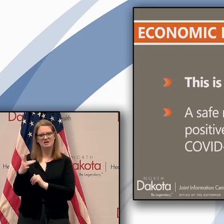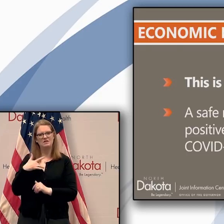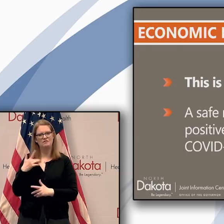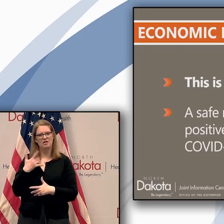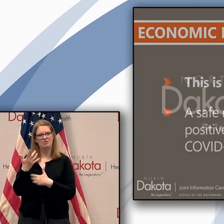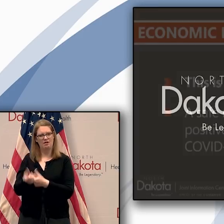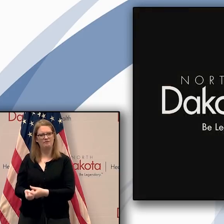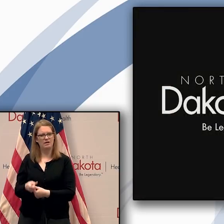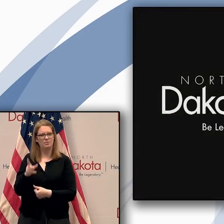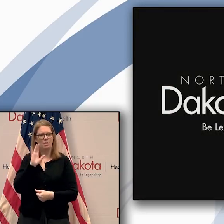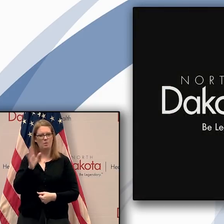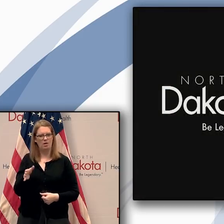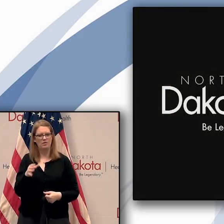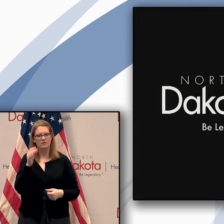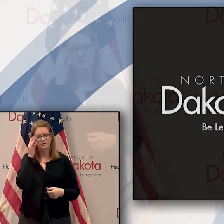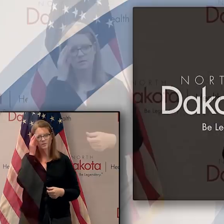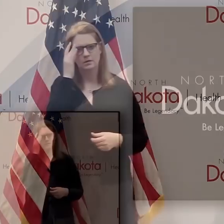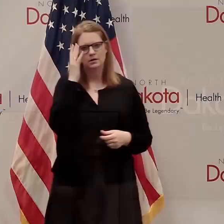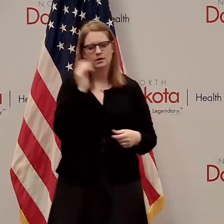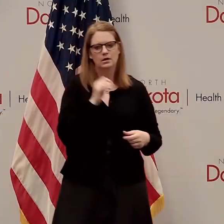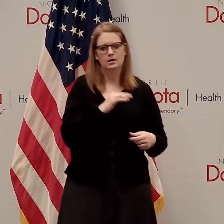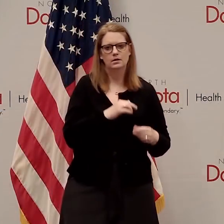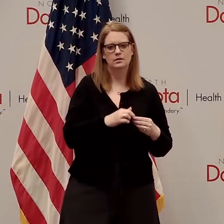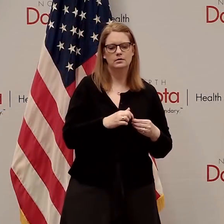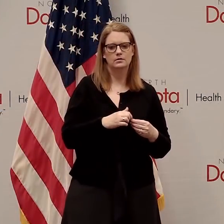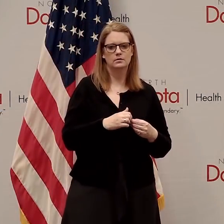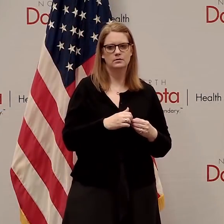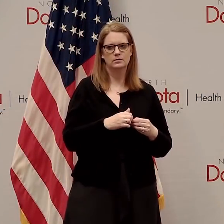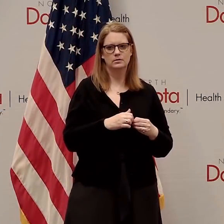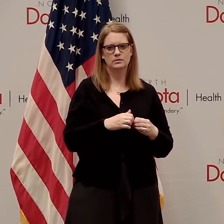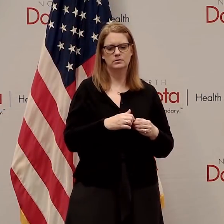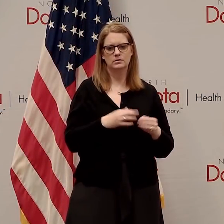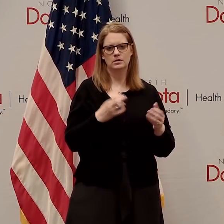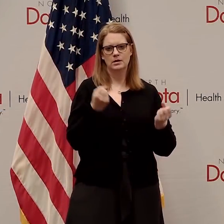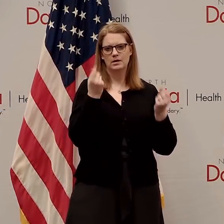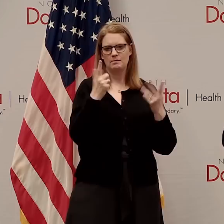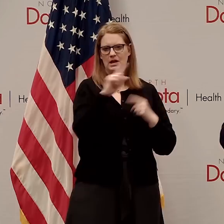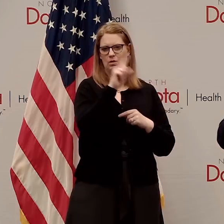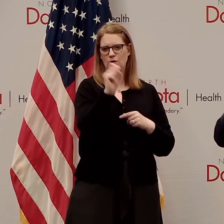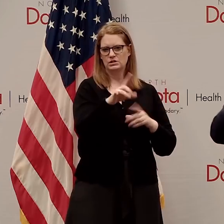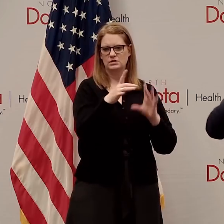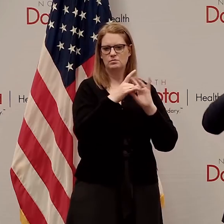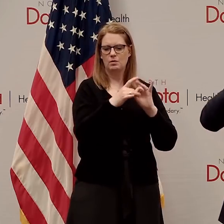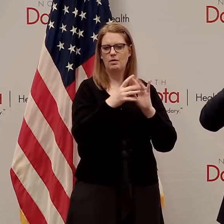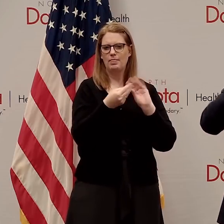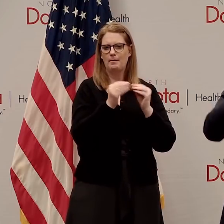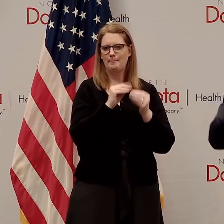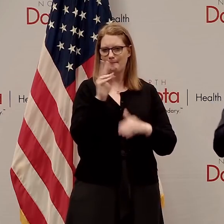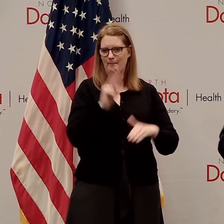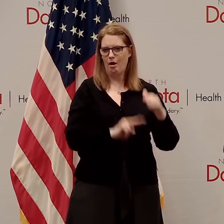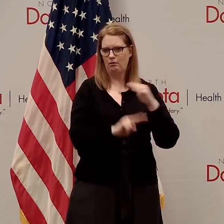One of the things that there's been a lot of questions about is the model, and I want to talk about that next.